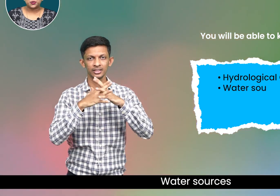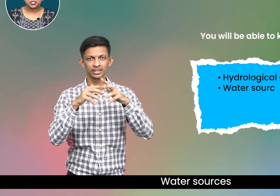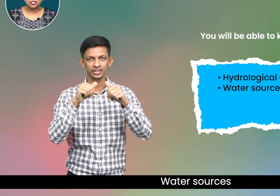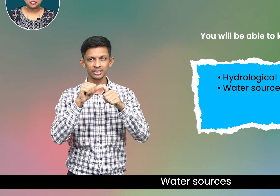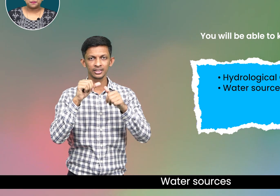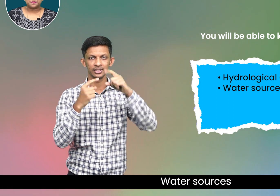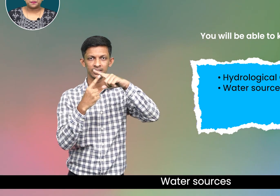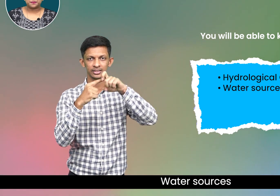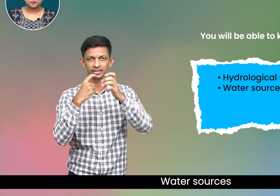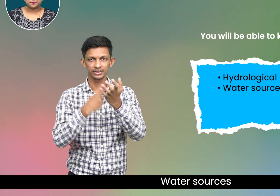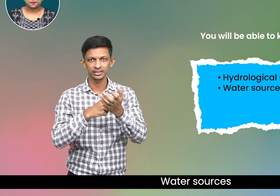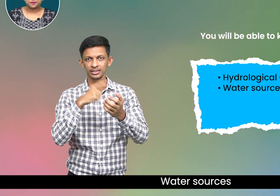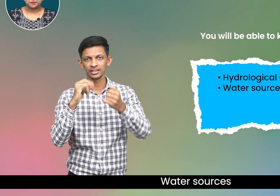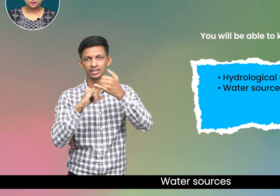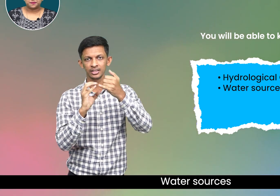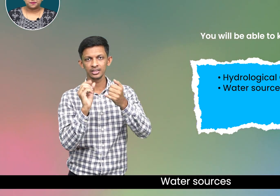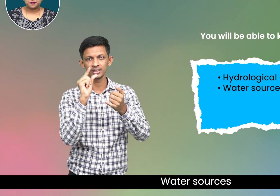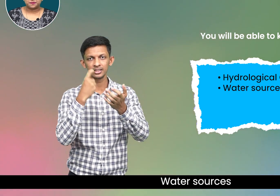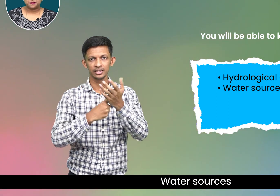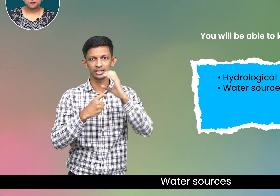water sources,